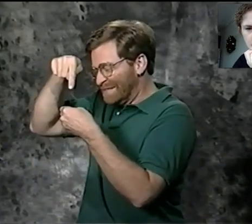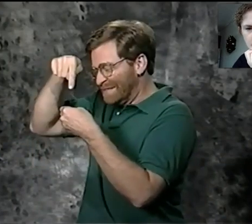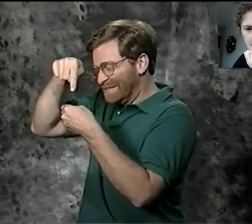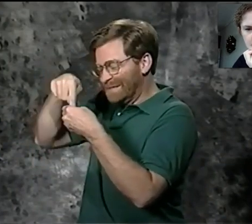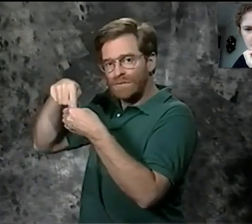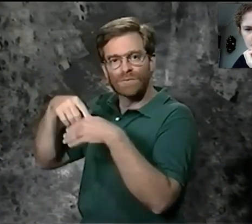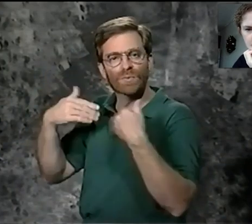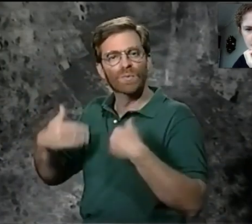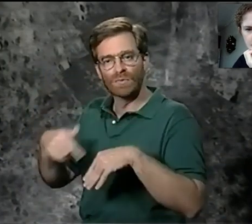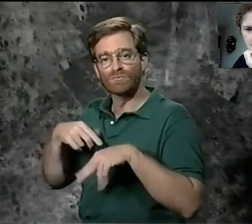Italy,